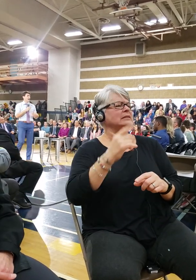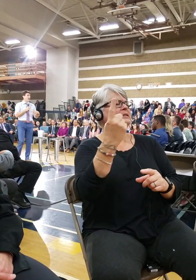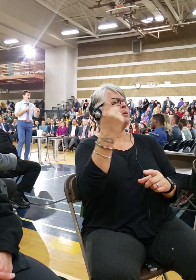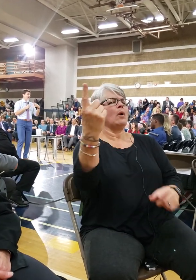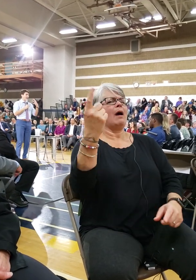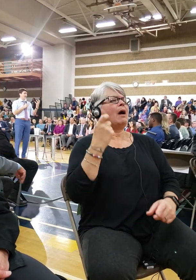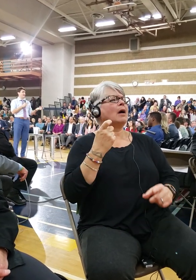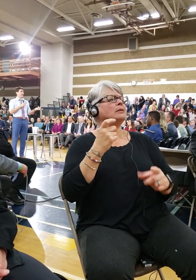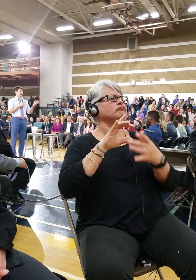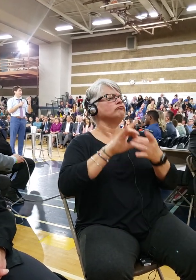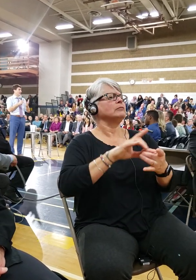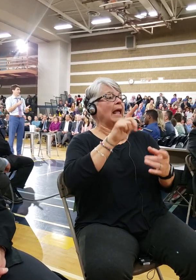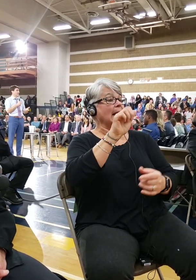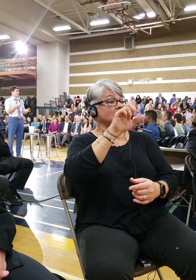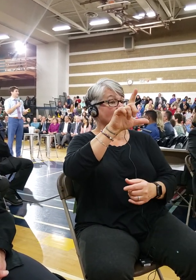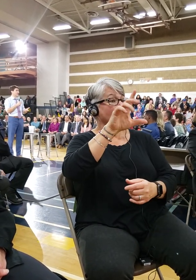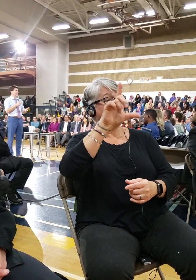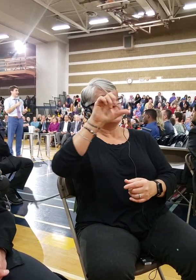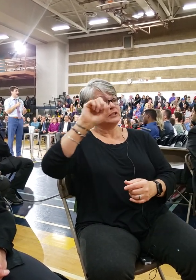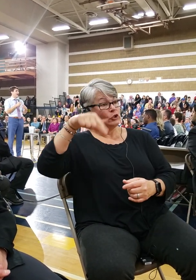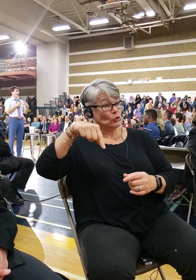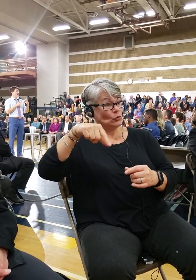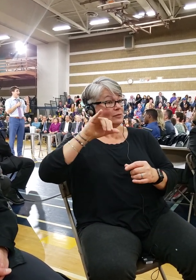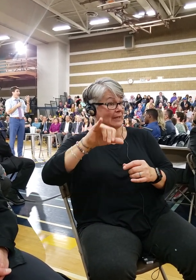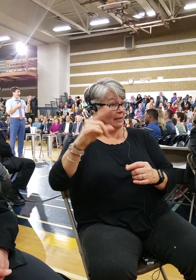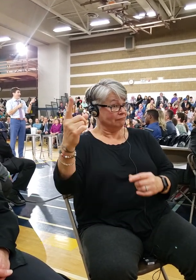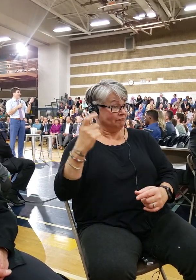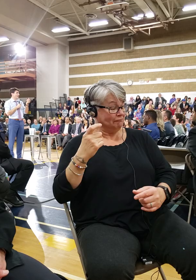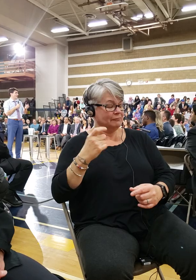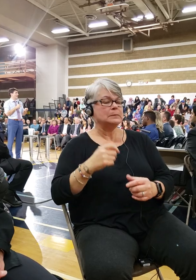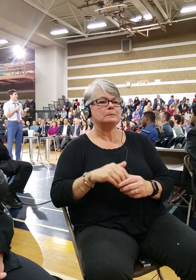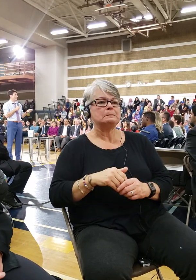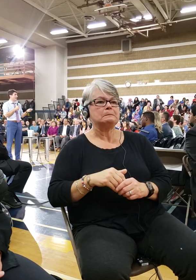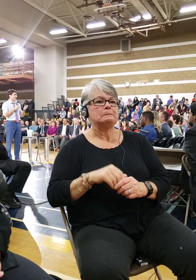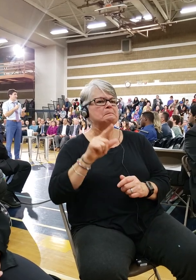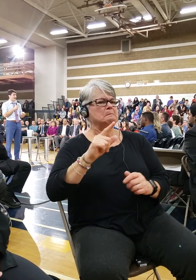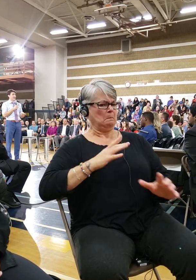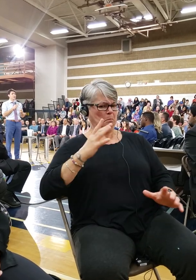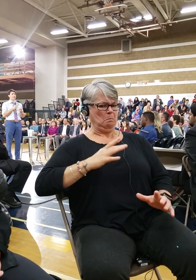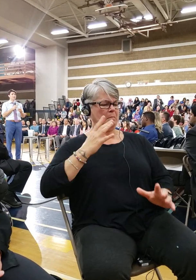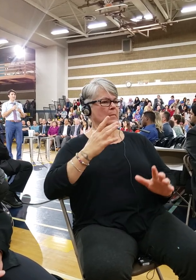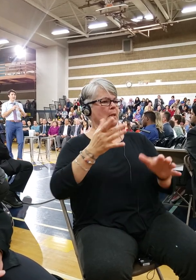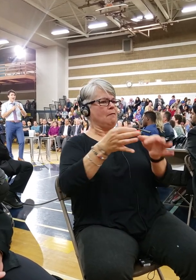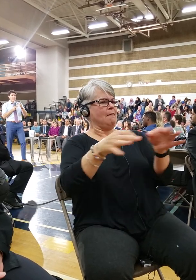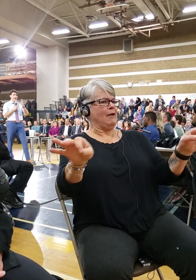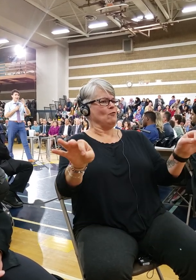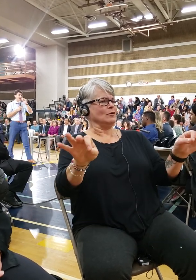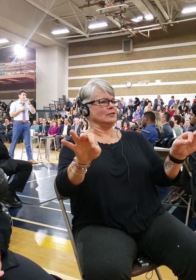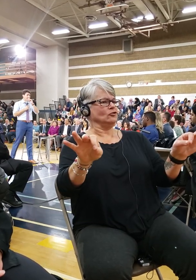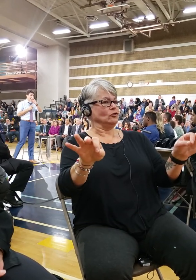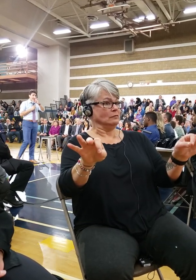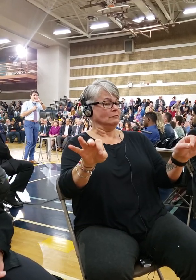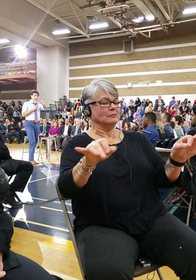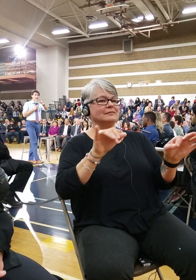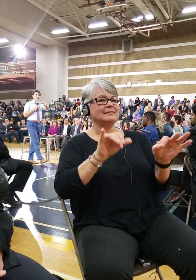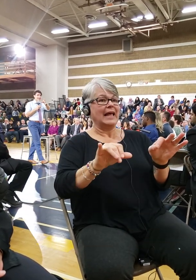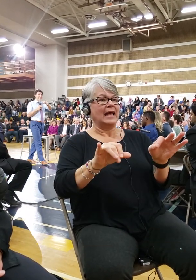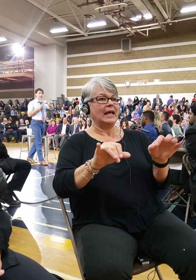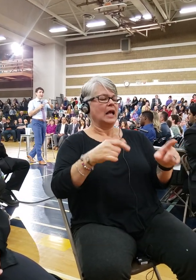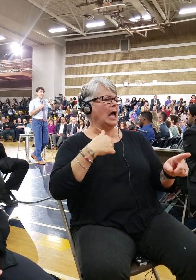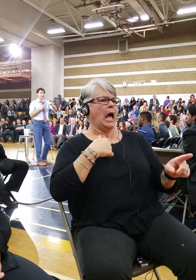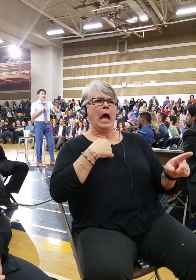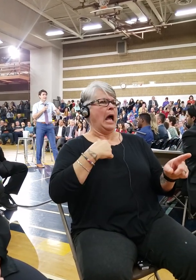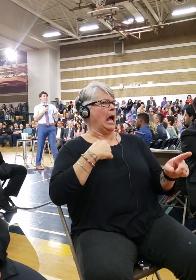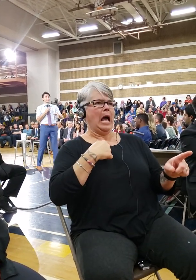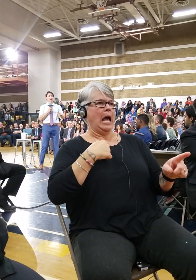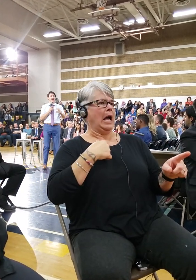around ASL and the Langue des Signes du Québec and their official language status, which was something that I didn't